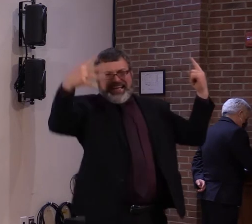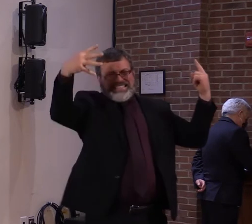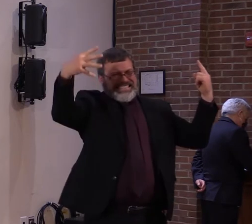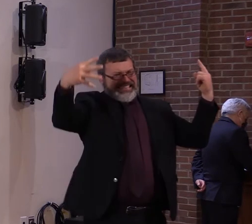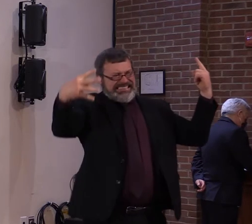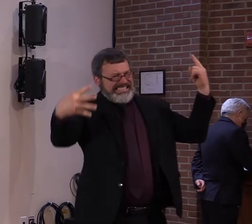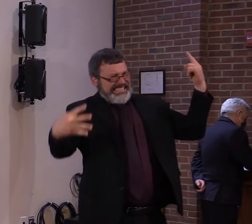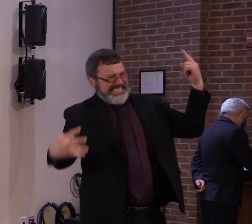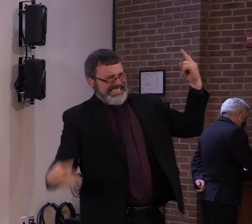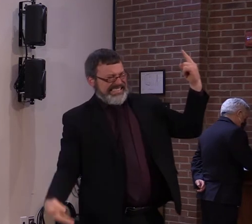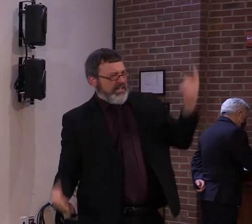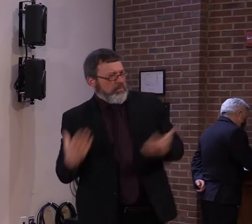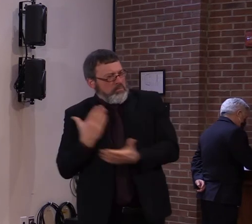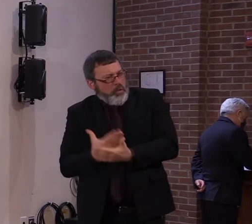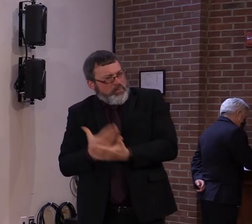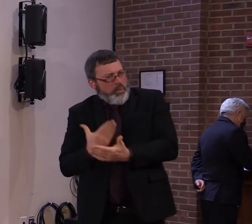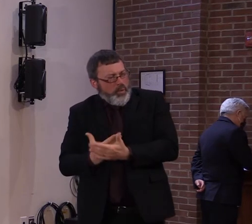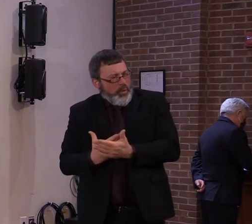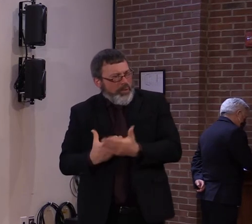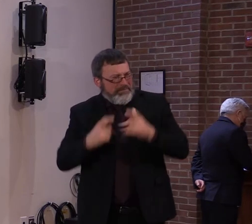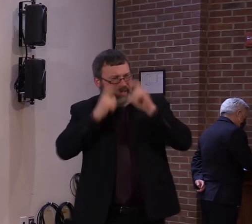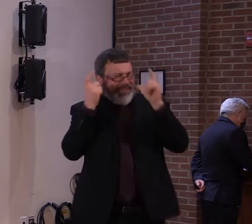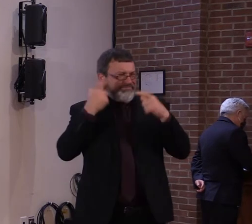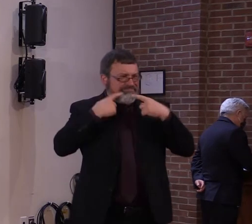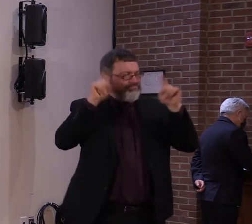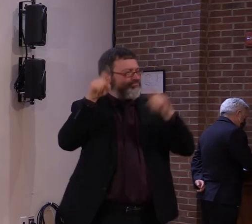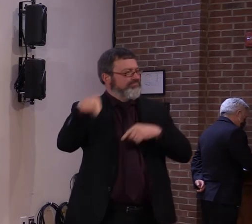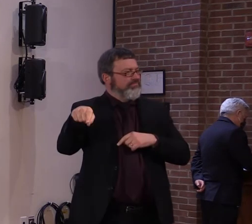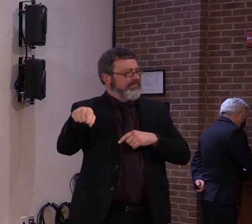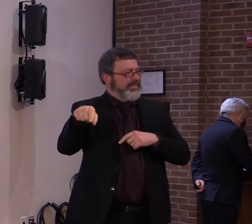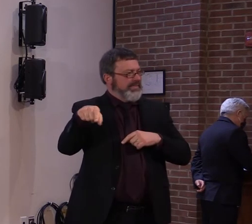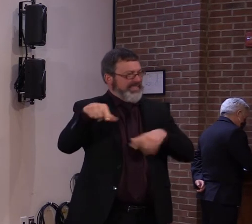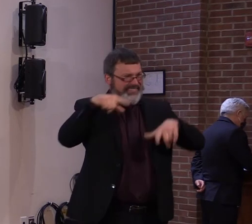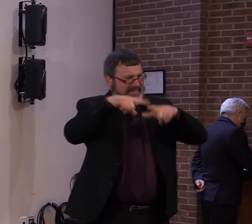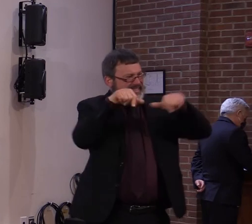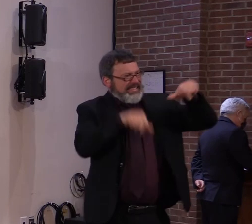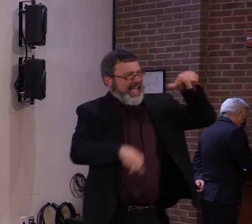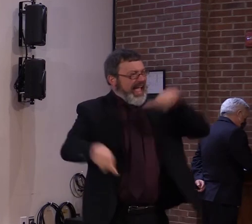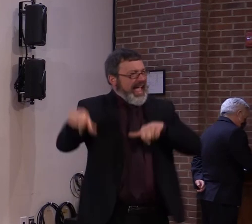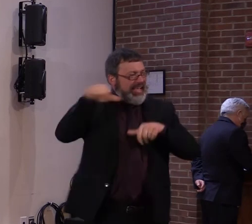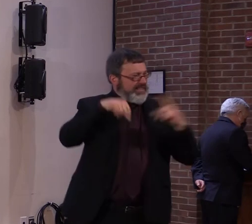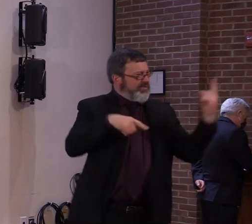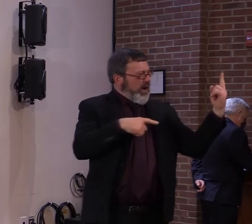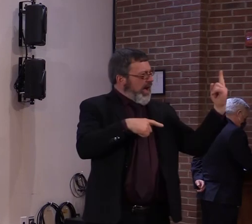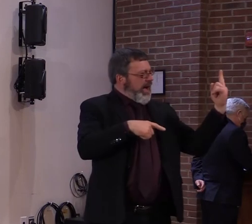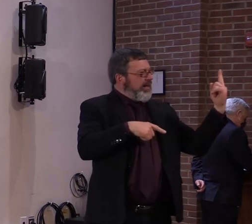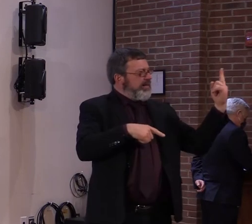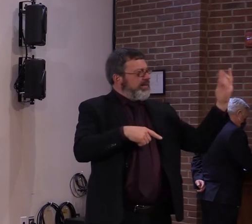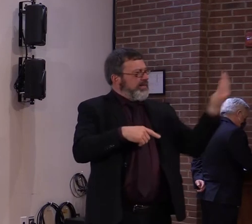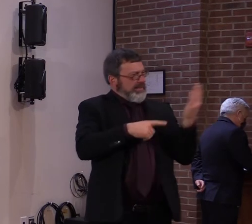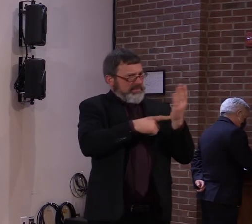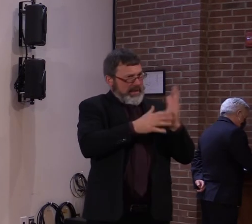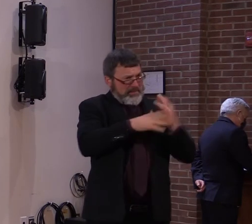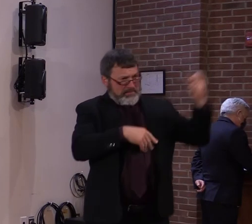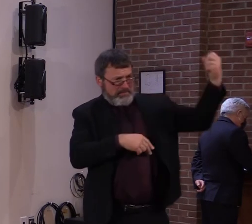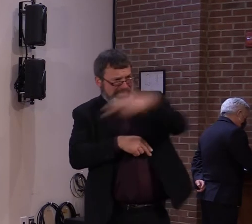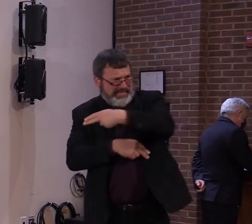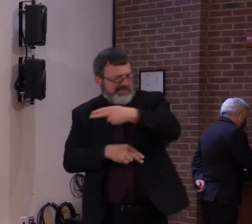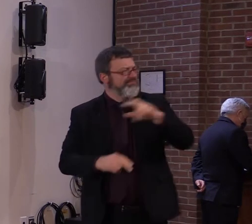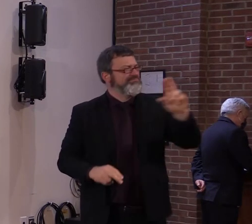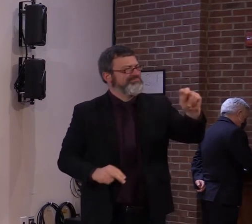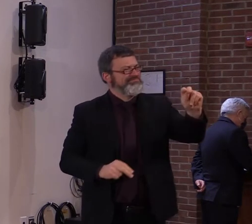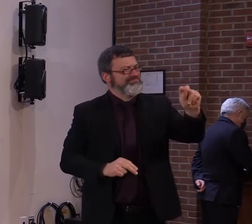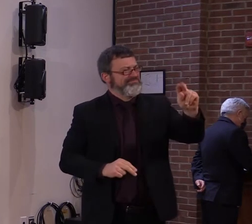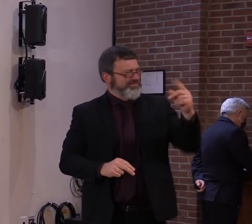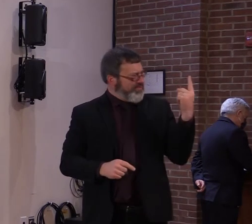does not use it as evidence to not wear the mask. We are pressed for time, so I will stop there, but